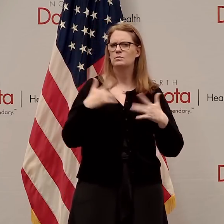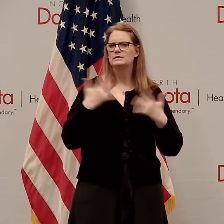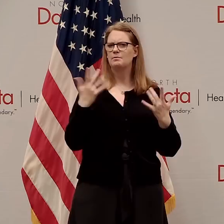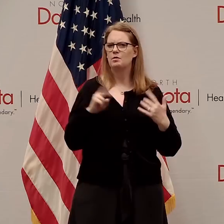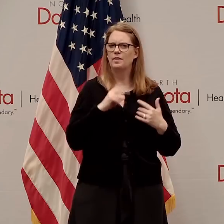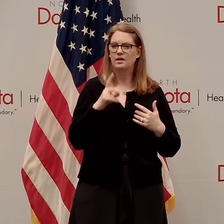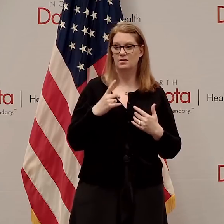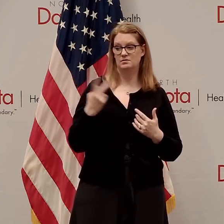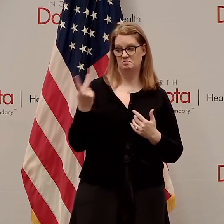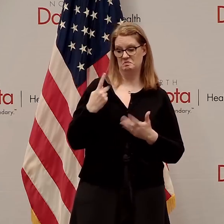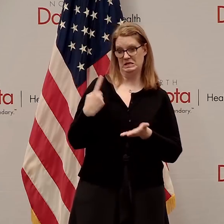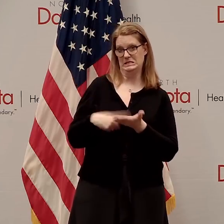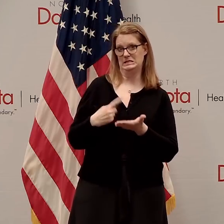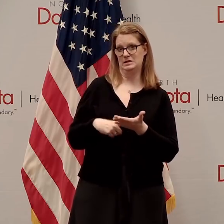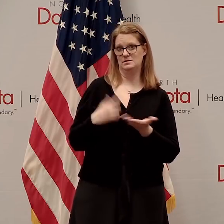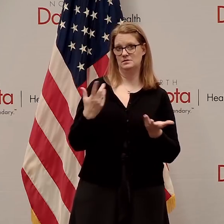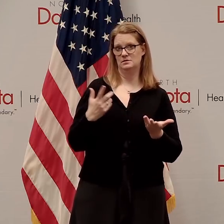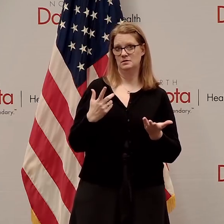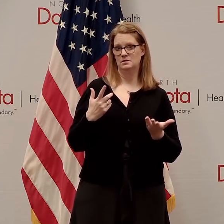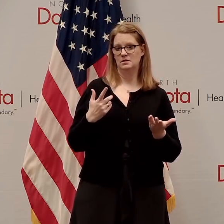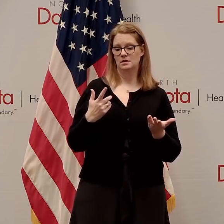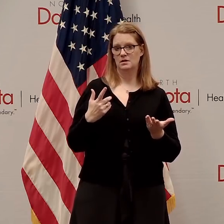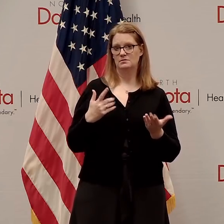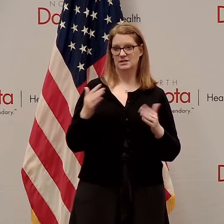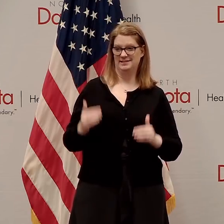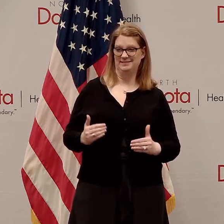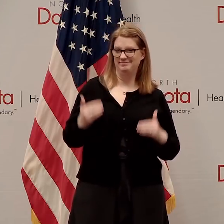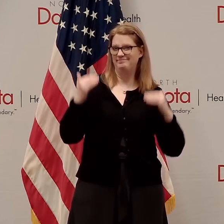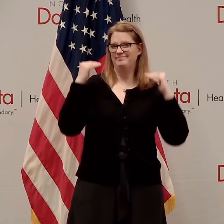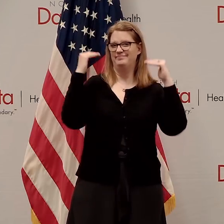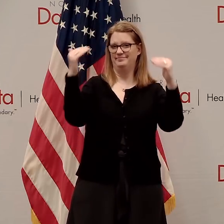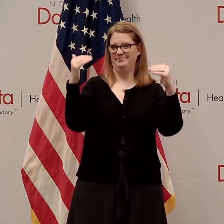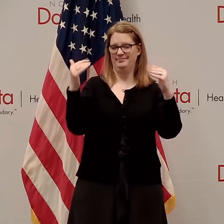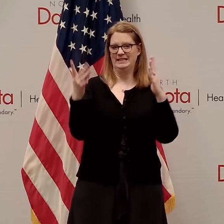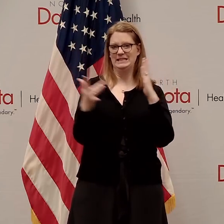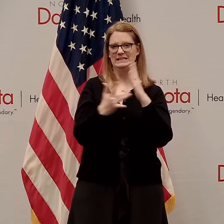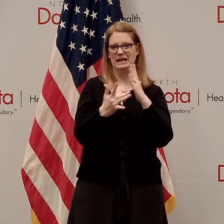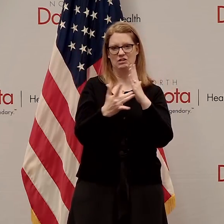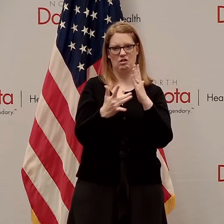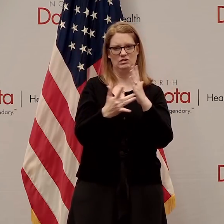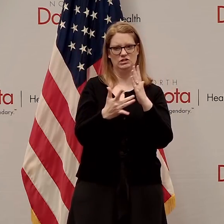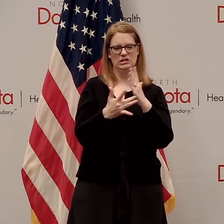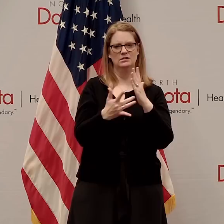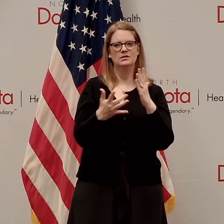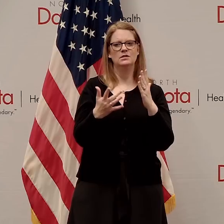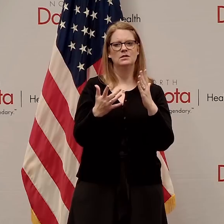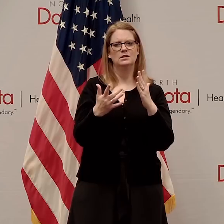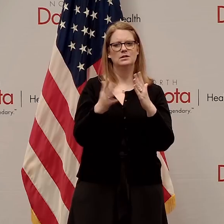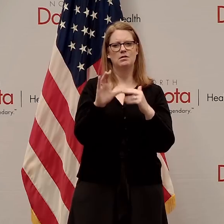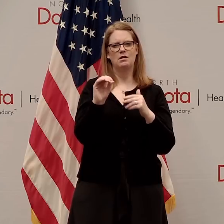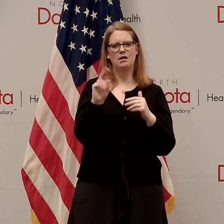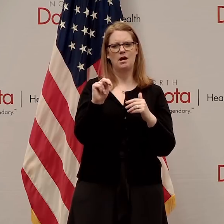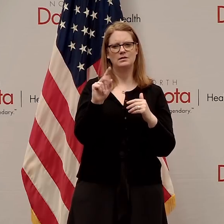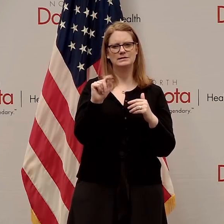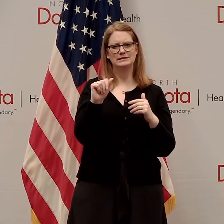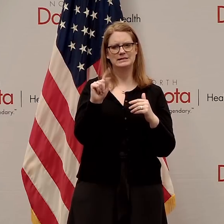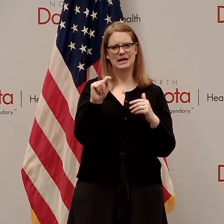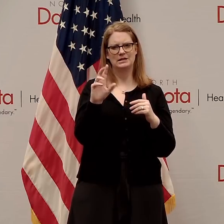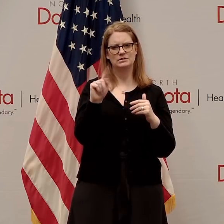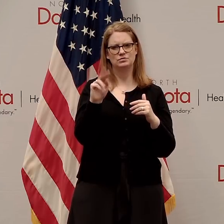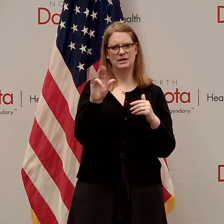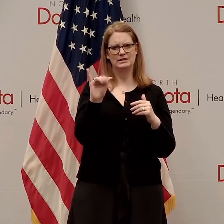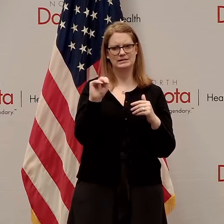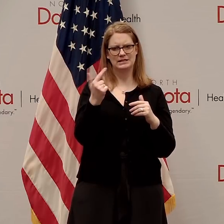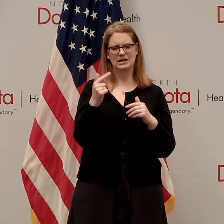One of the things we talked about was our efforts to ramp up the technology behind contact tracing, including the